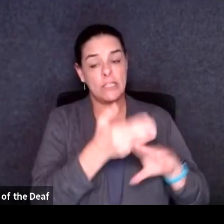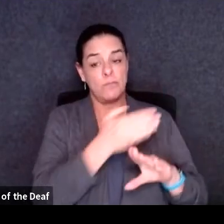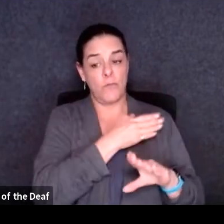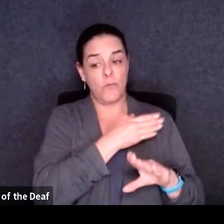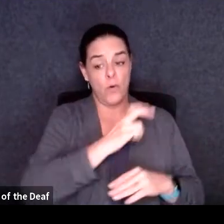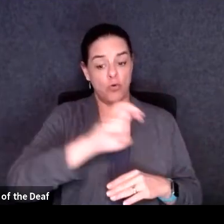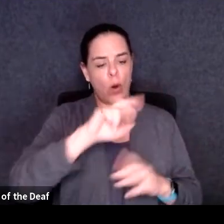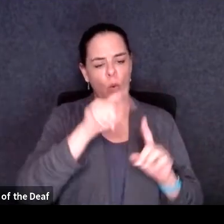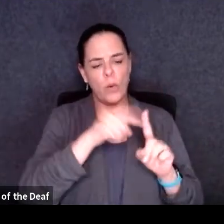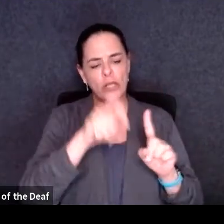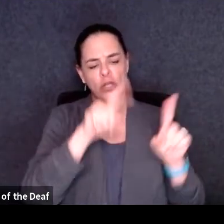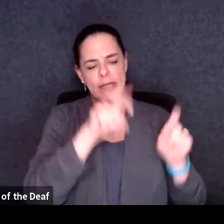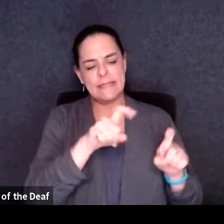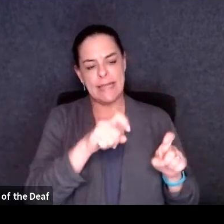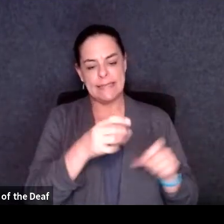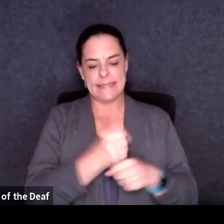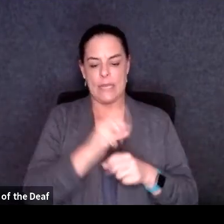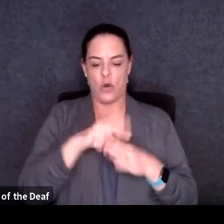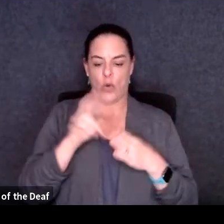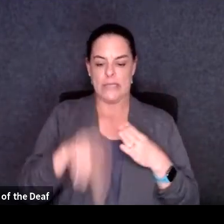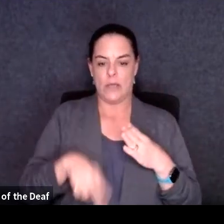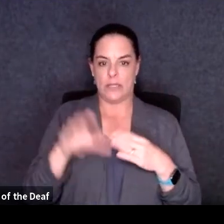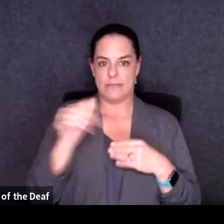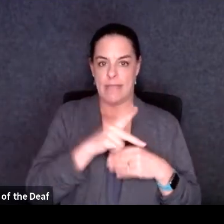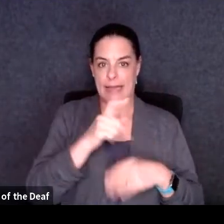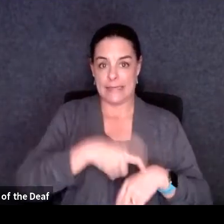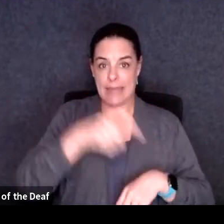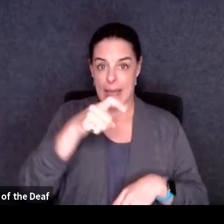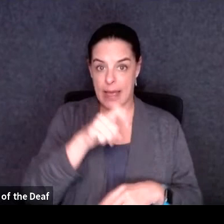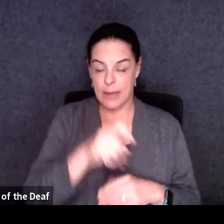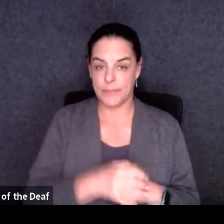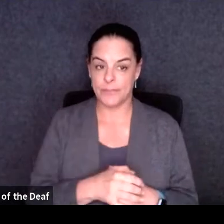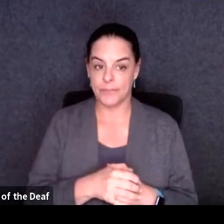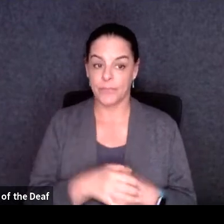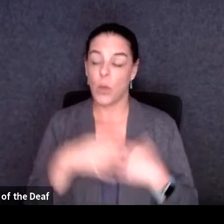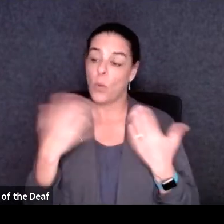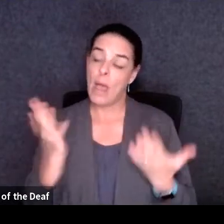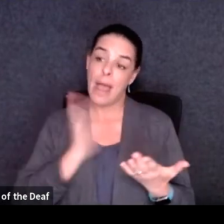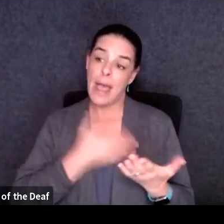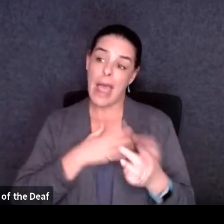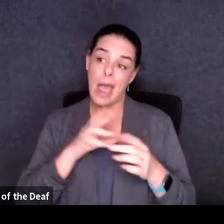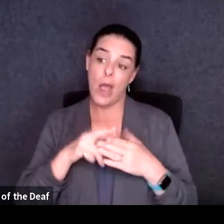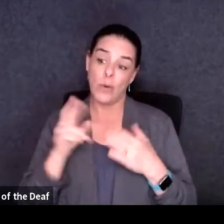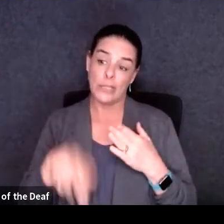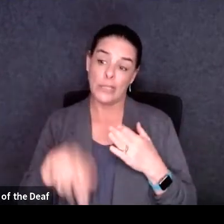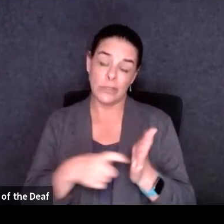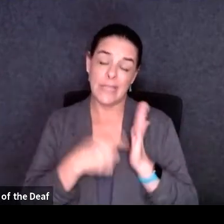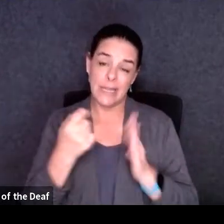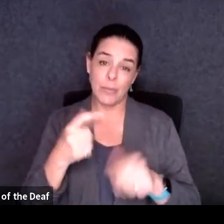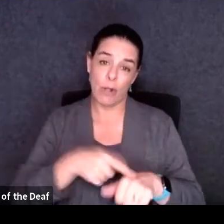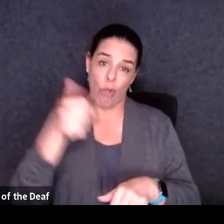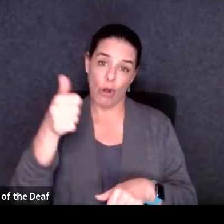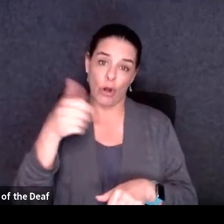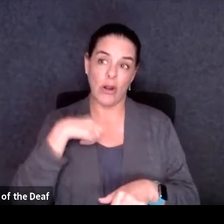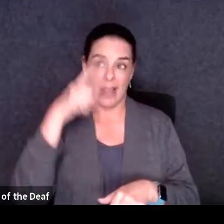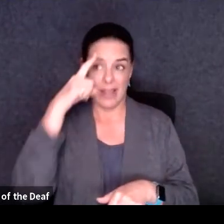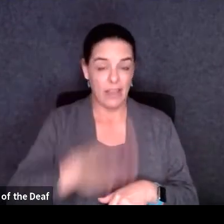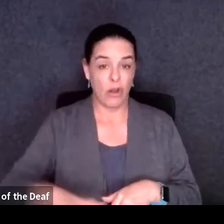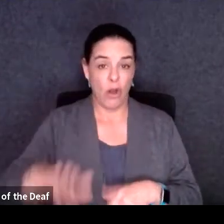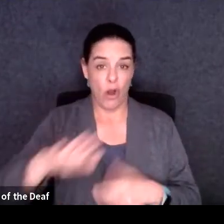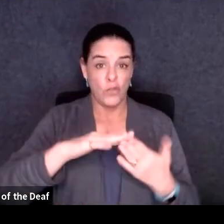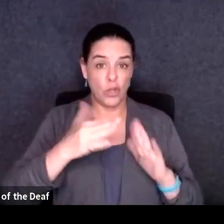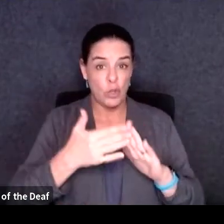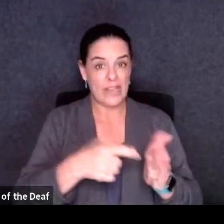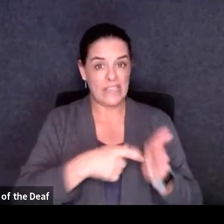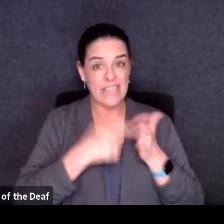should they have one done to get results back in time? Well, our results are taking a bit longer, and I think across the community they are as